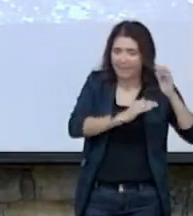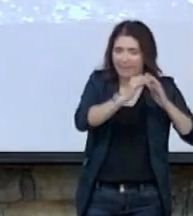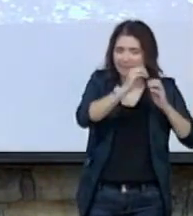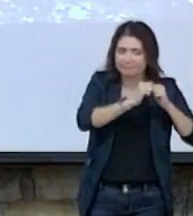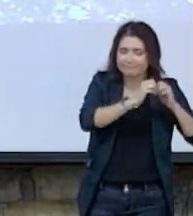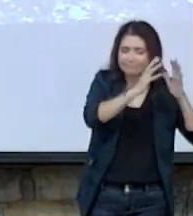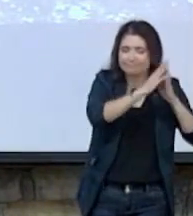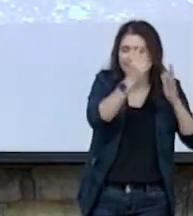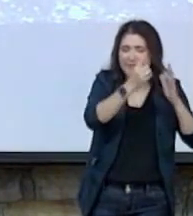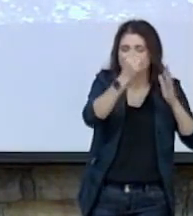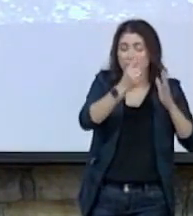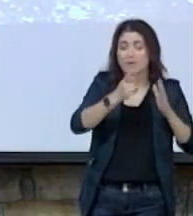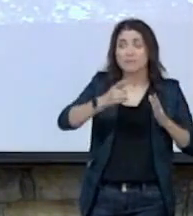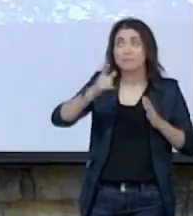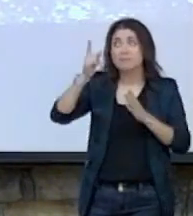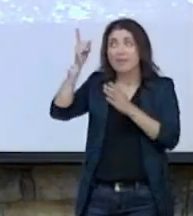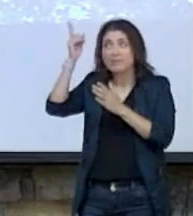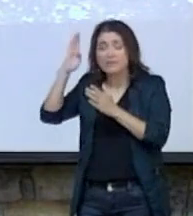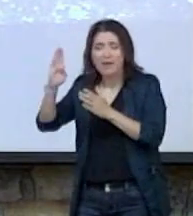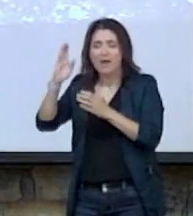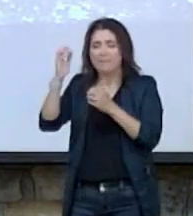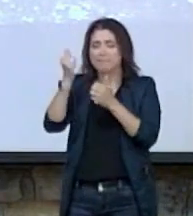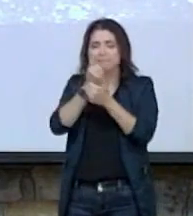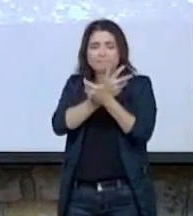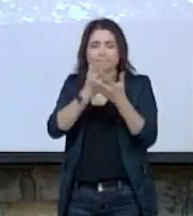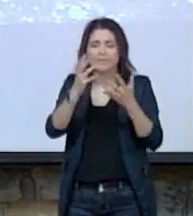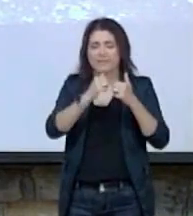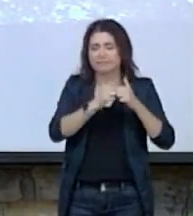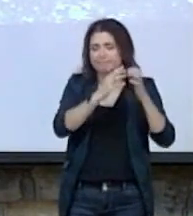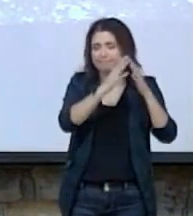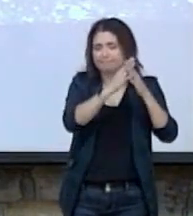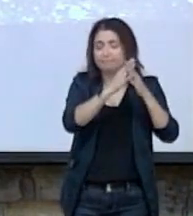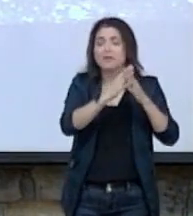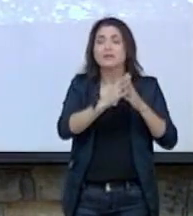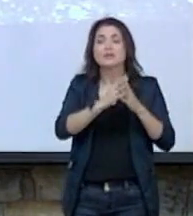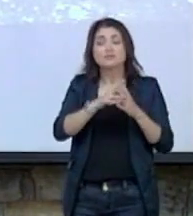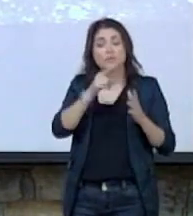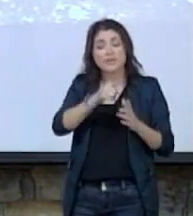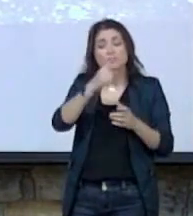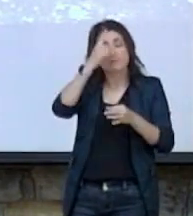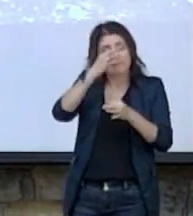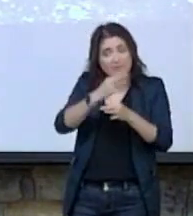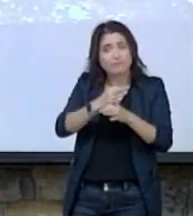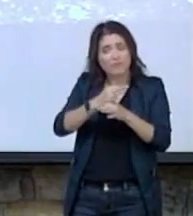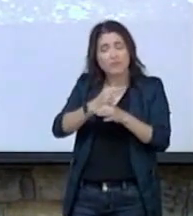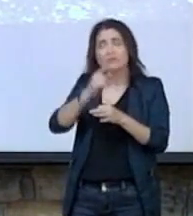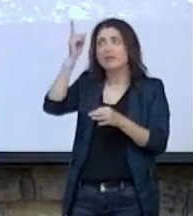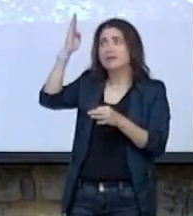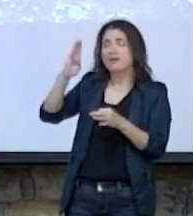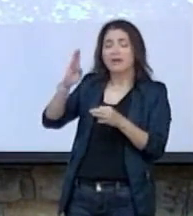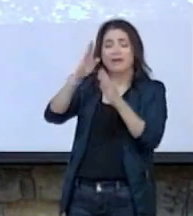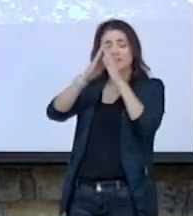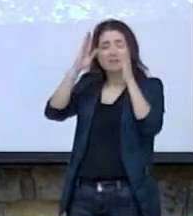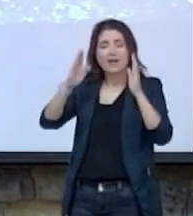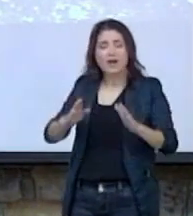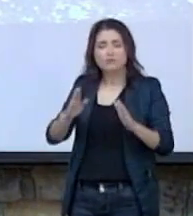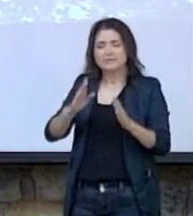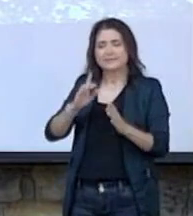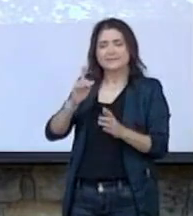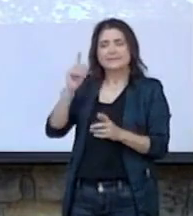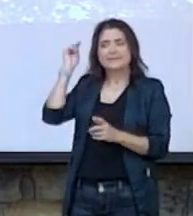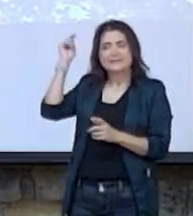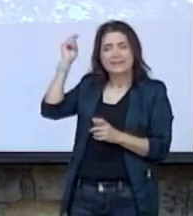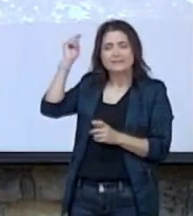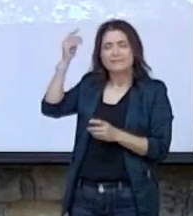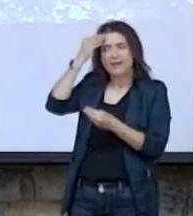is God. Now Moses was faithful in all God's house as a servant to testify to the things that were to be spoken